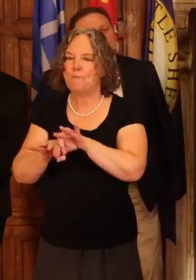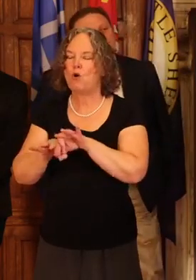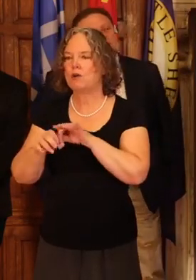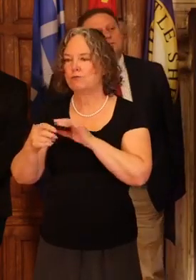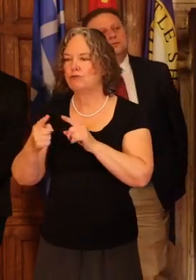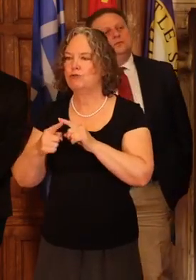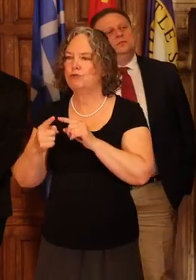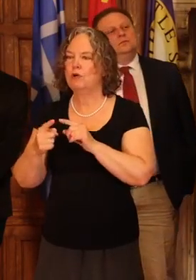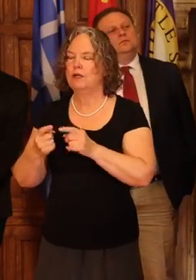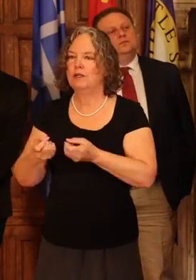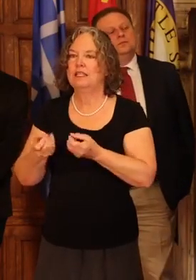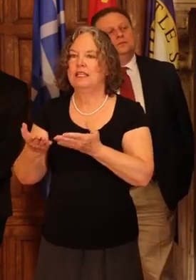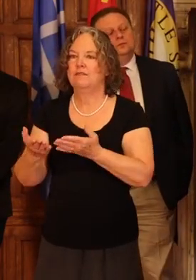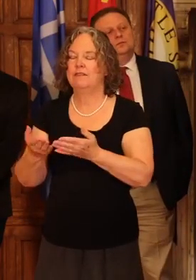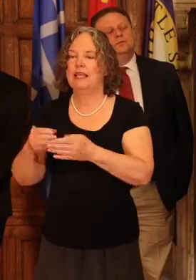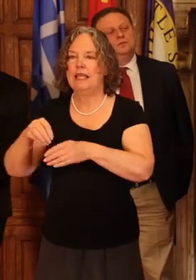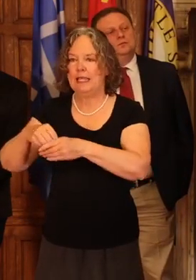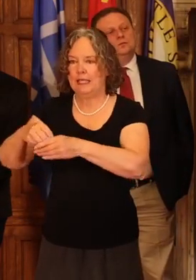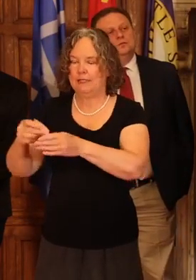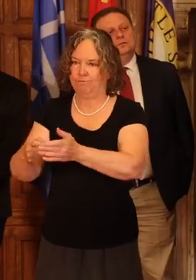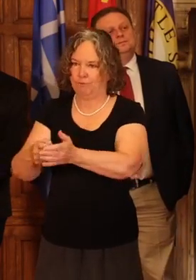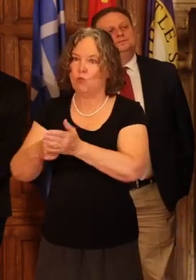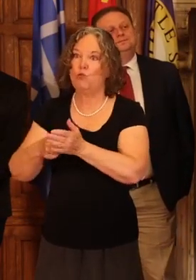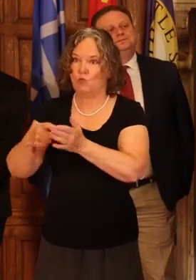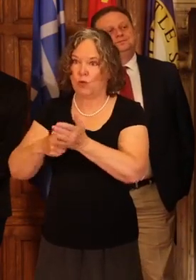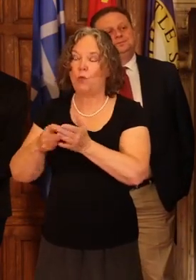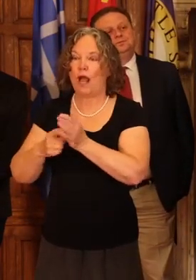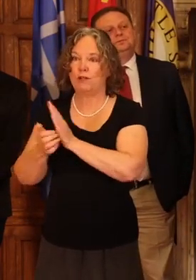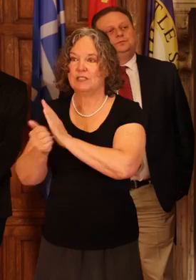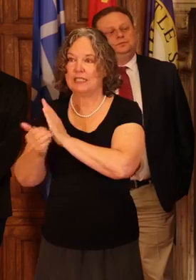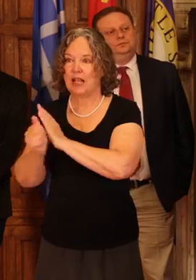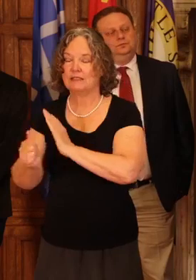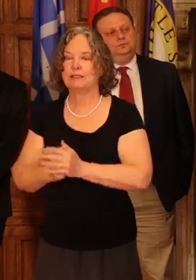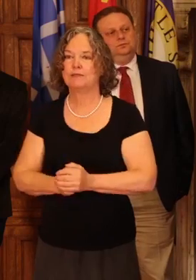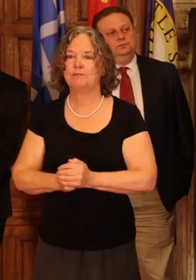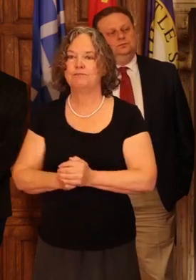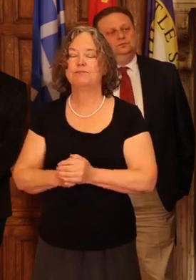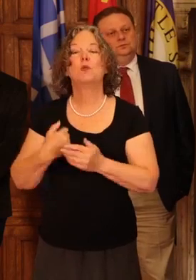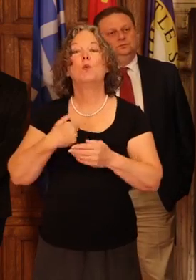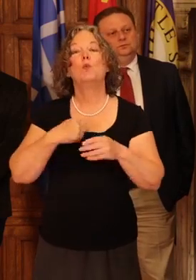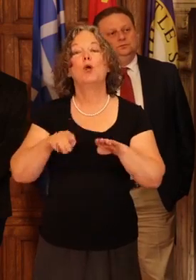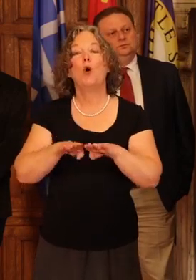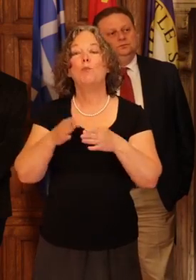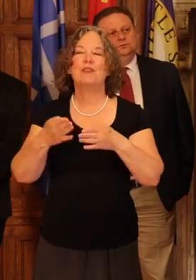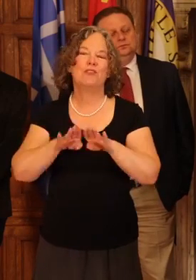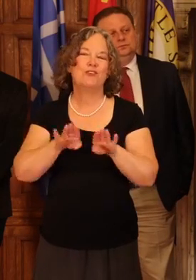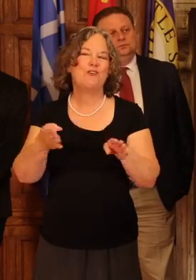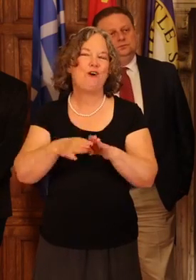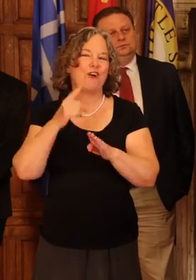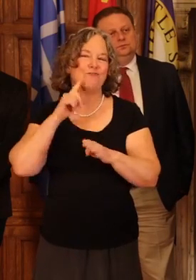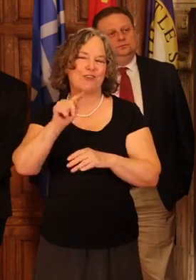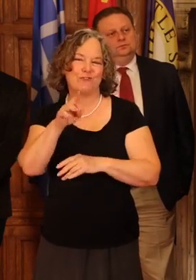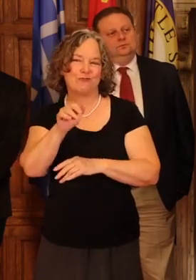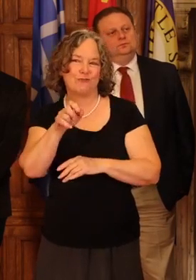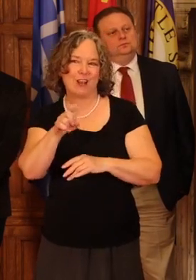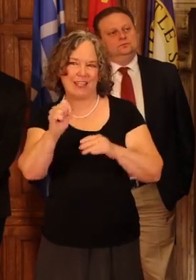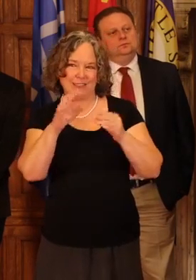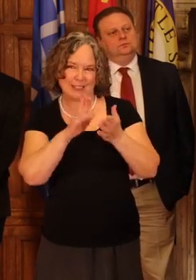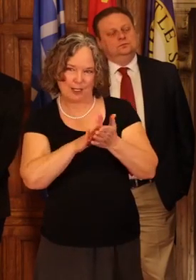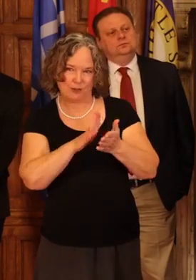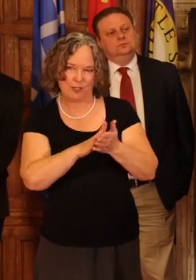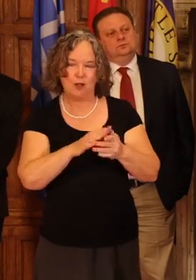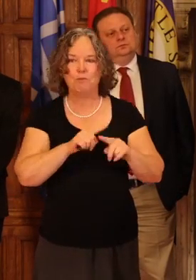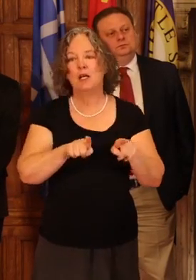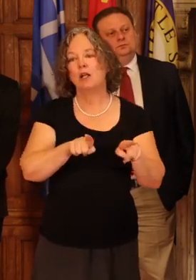with in-demand skills. While we opened the door to move trades education, we also focused on